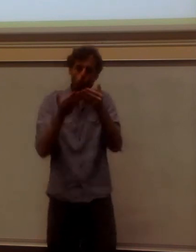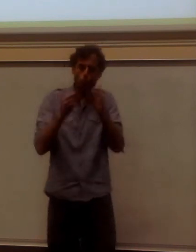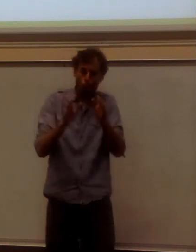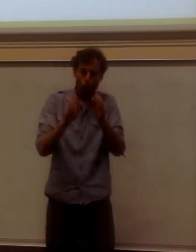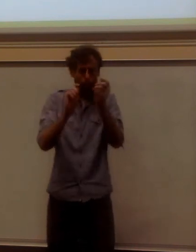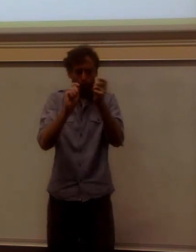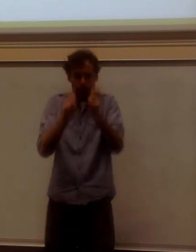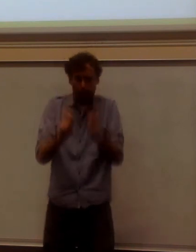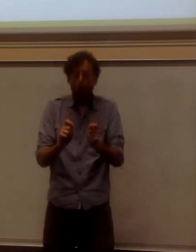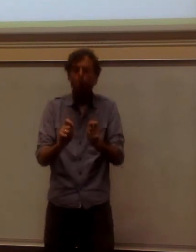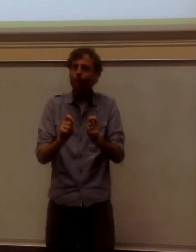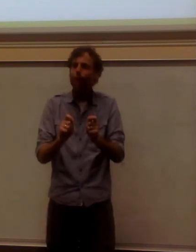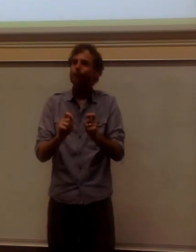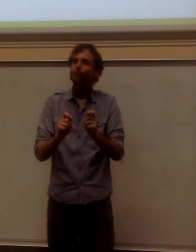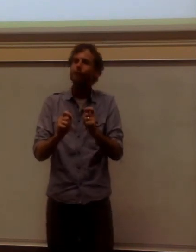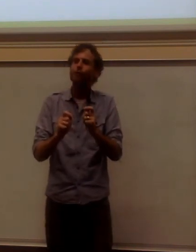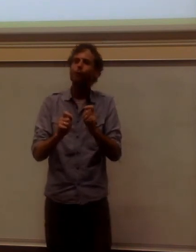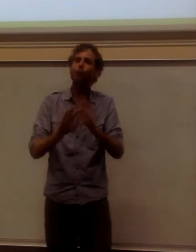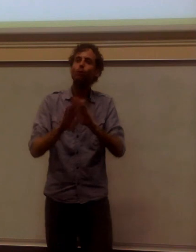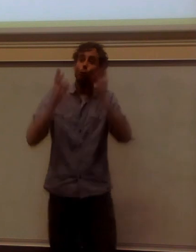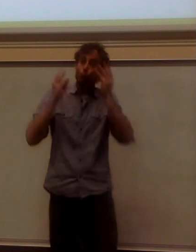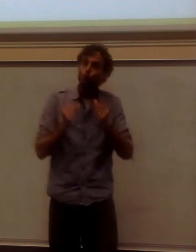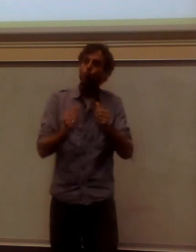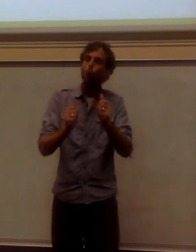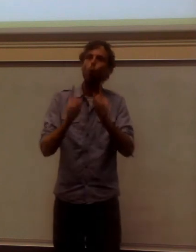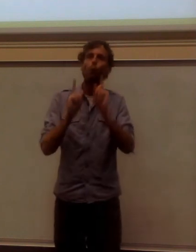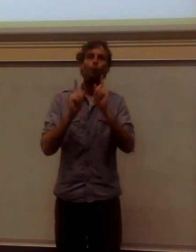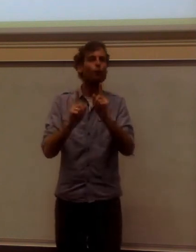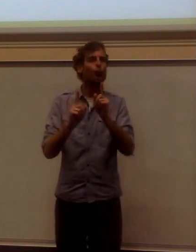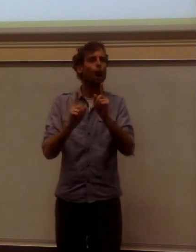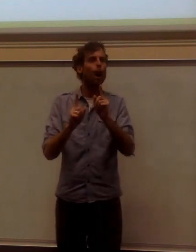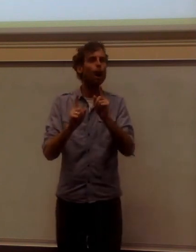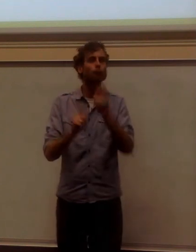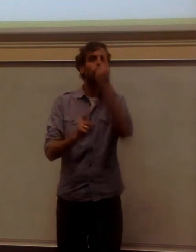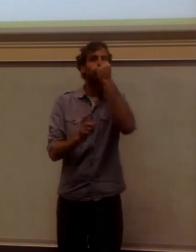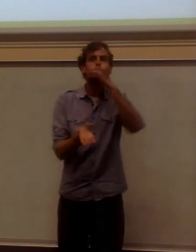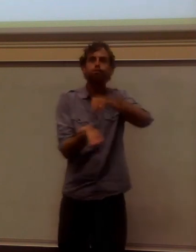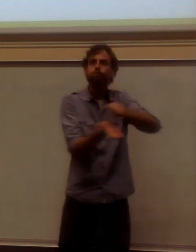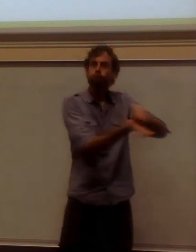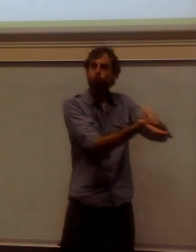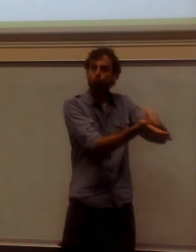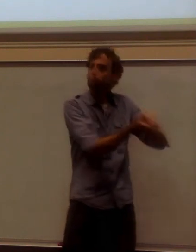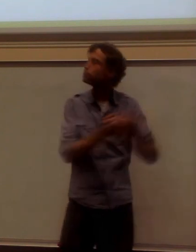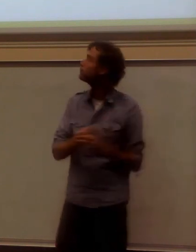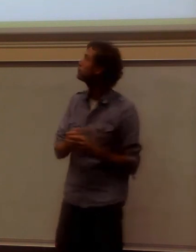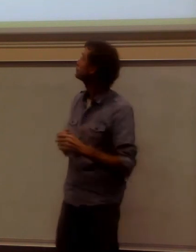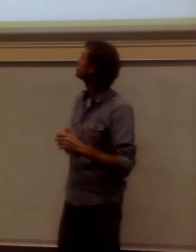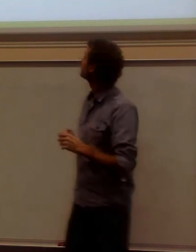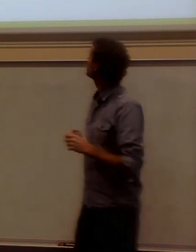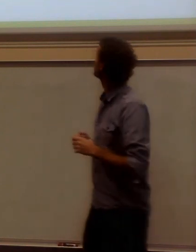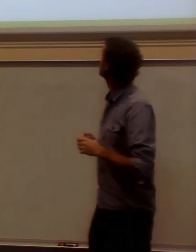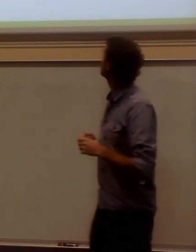And again, we found that there were some glitches, there were some slight issues experienced, but